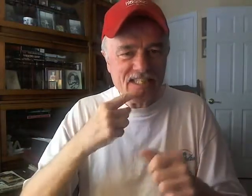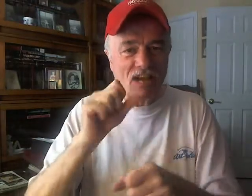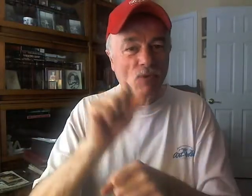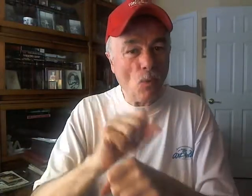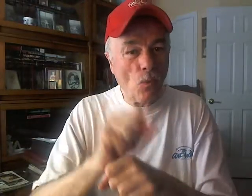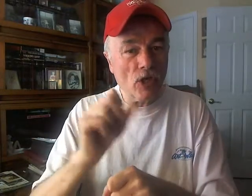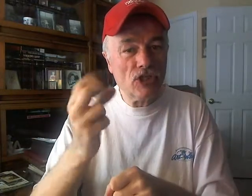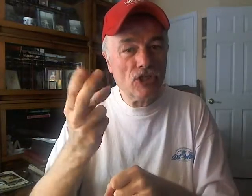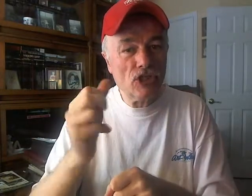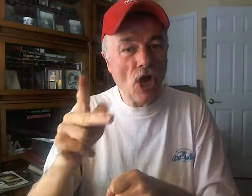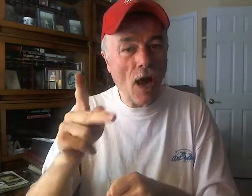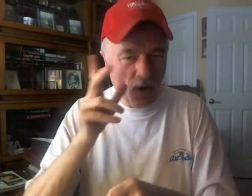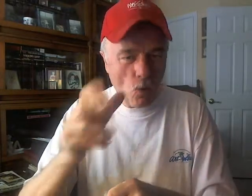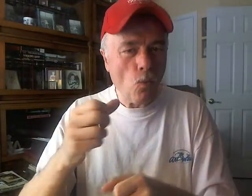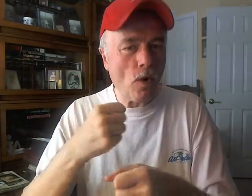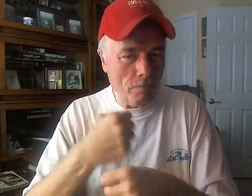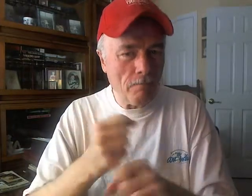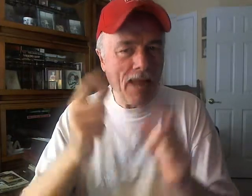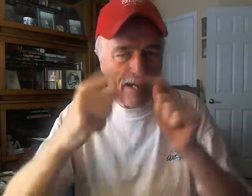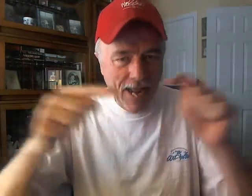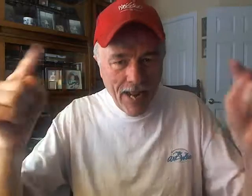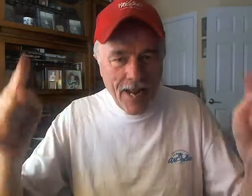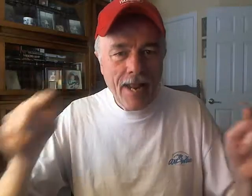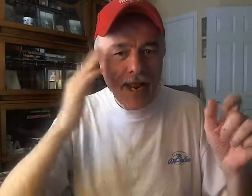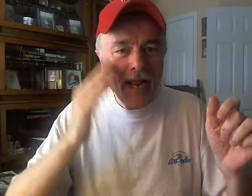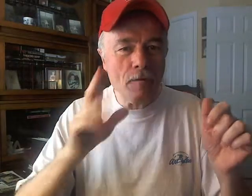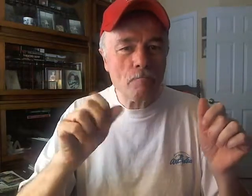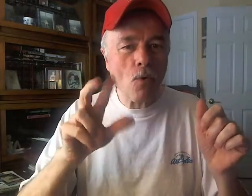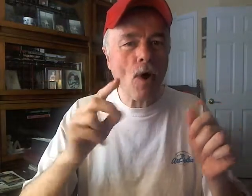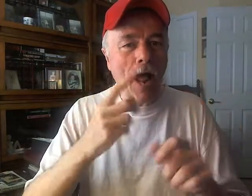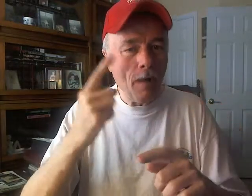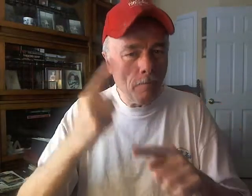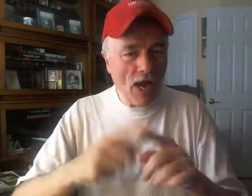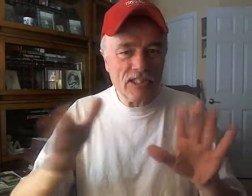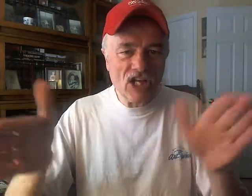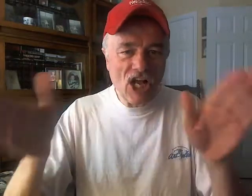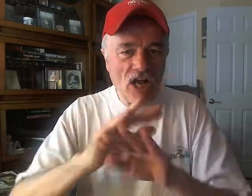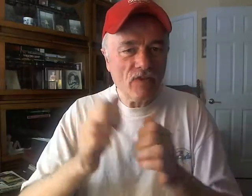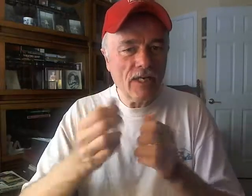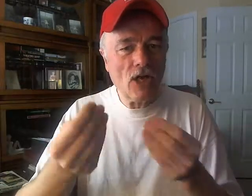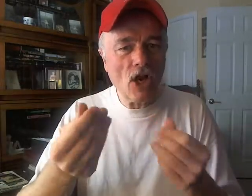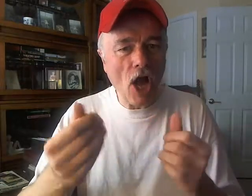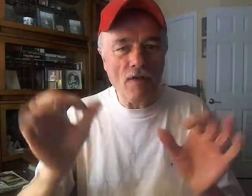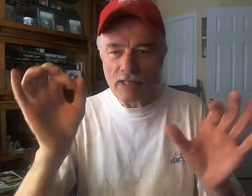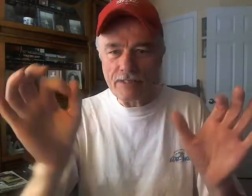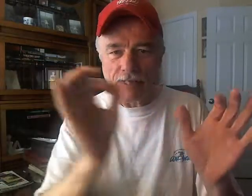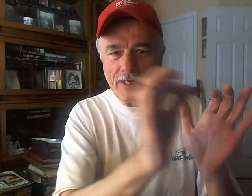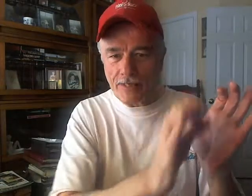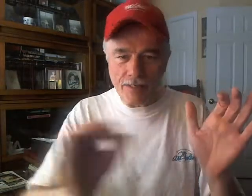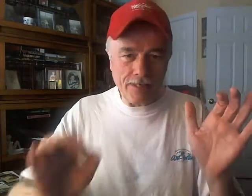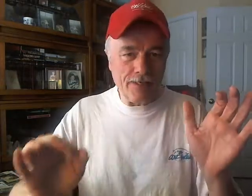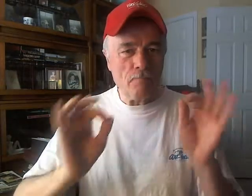said, the first shot will make it more best covering cloth.